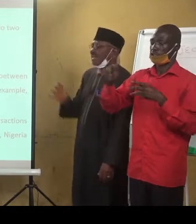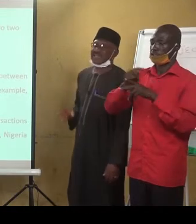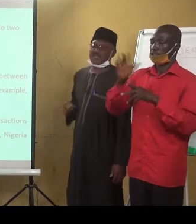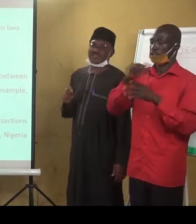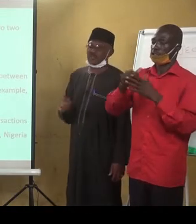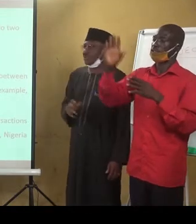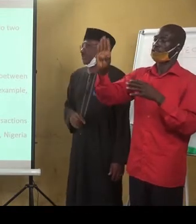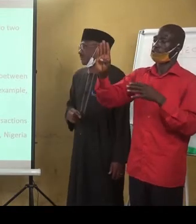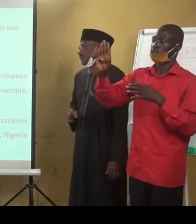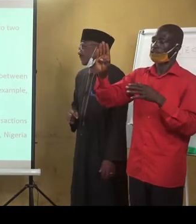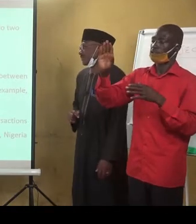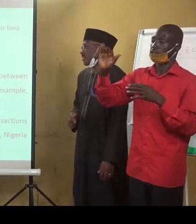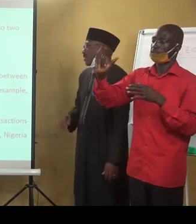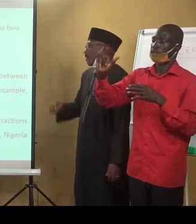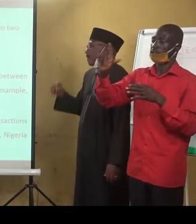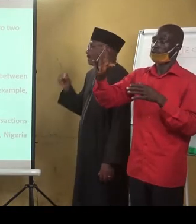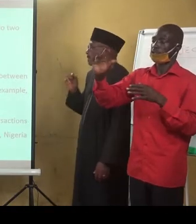and bilateral trade.